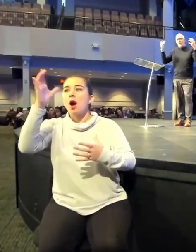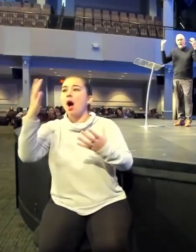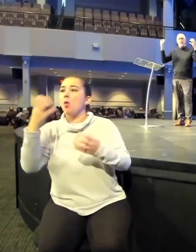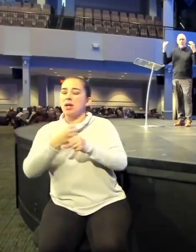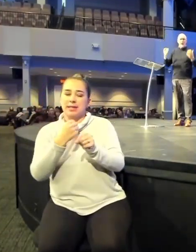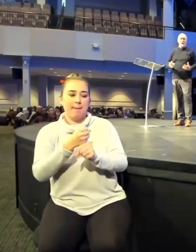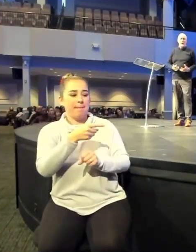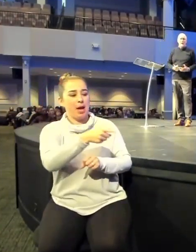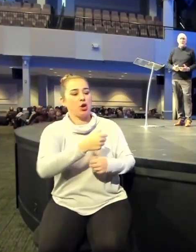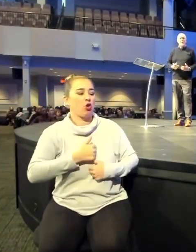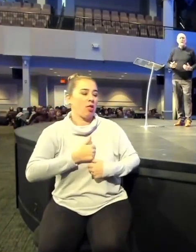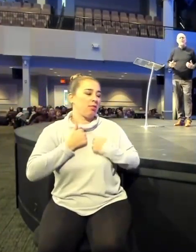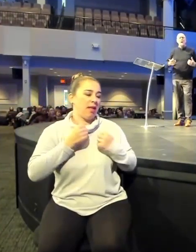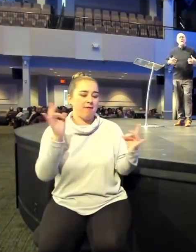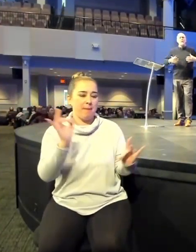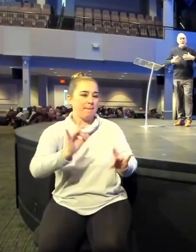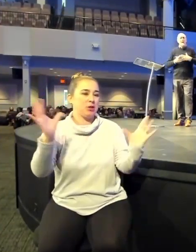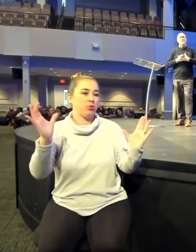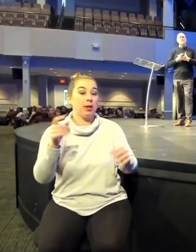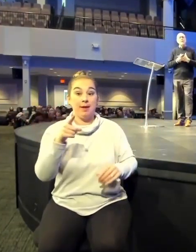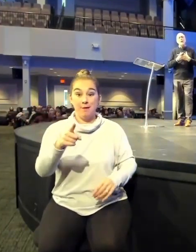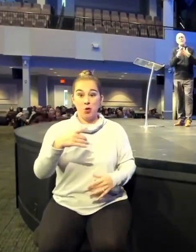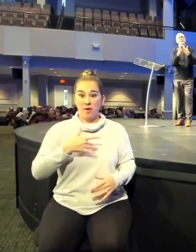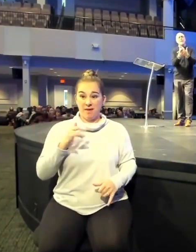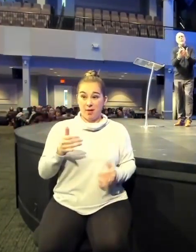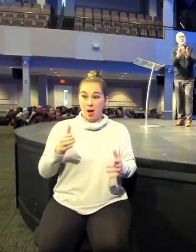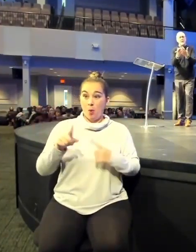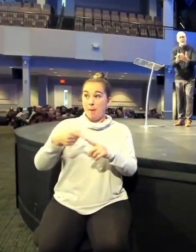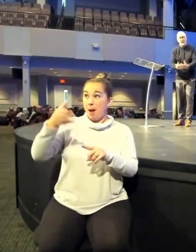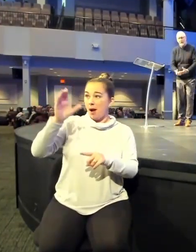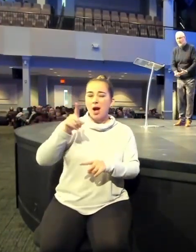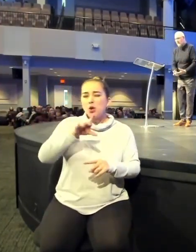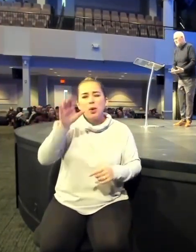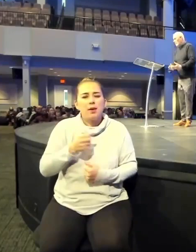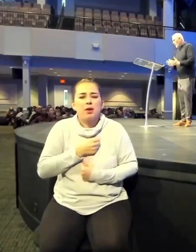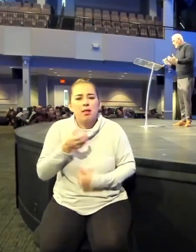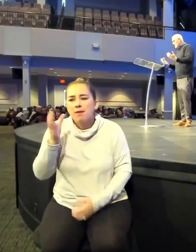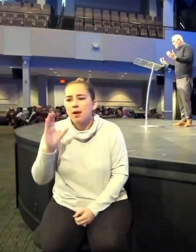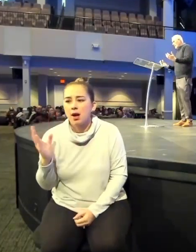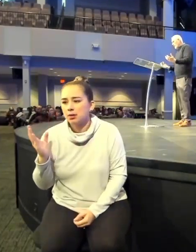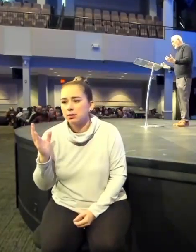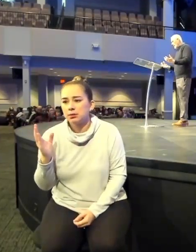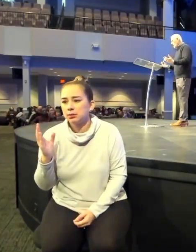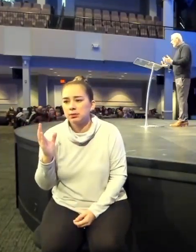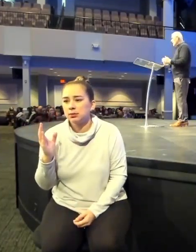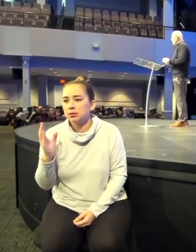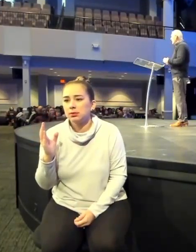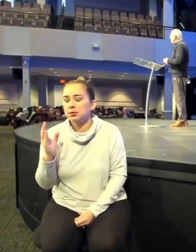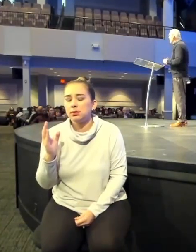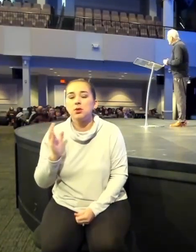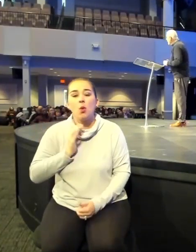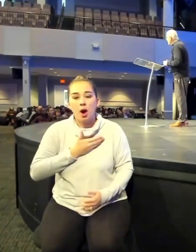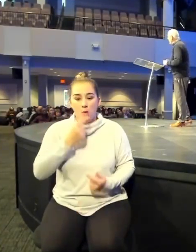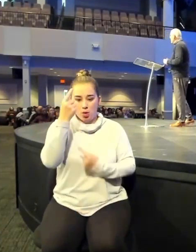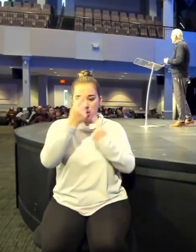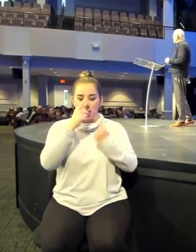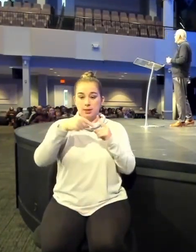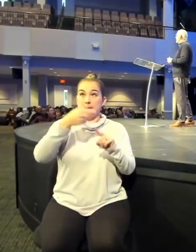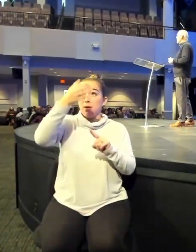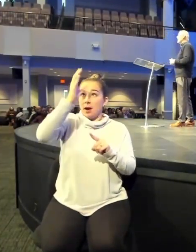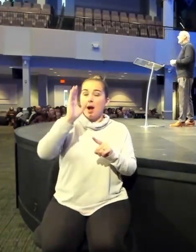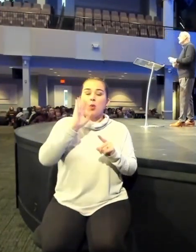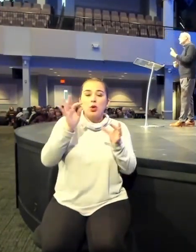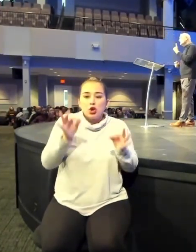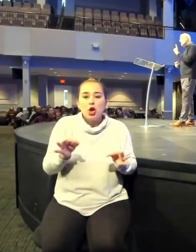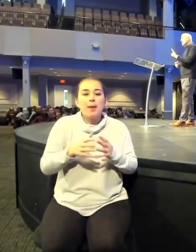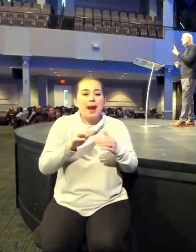of God that way, you will never have a love in your heart for God. So our thoughts about God will determine our love